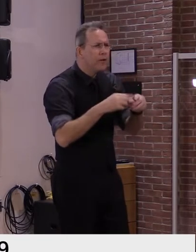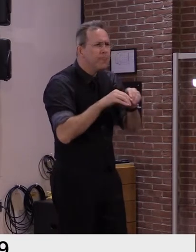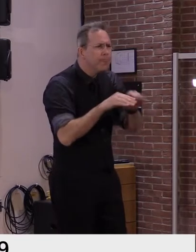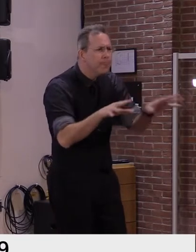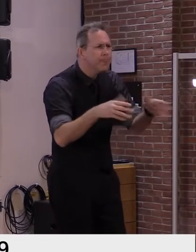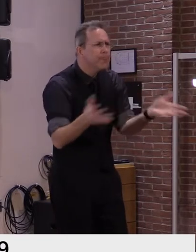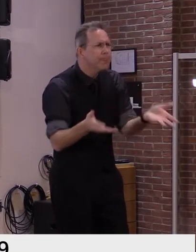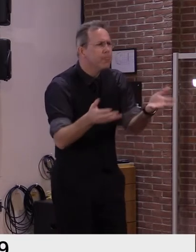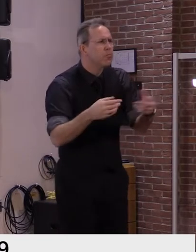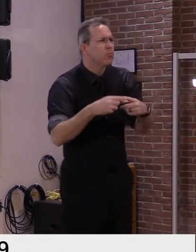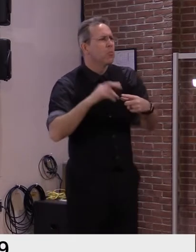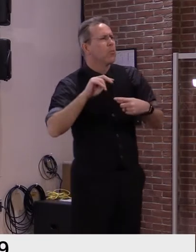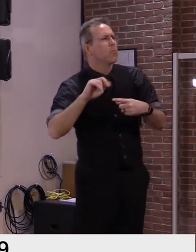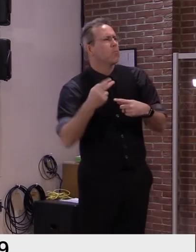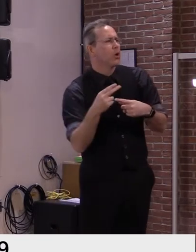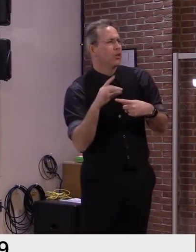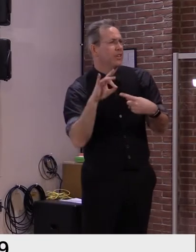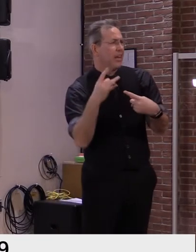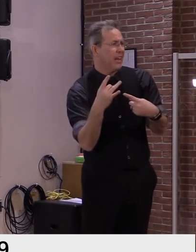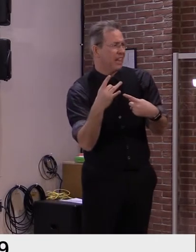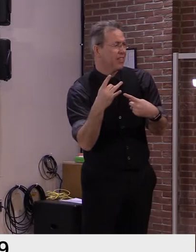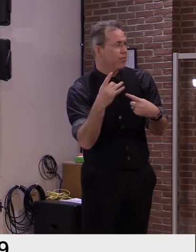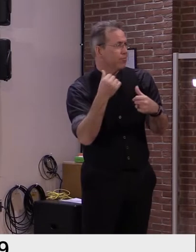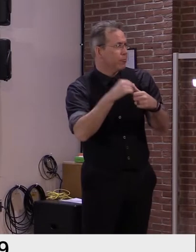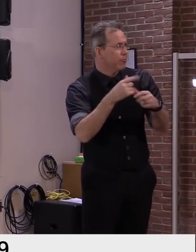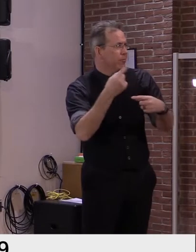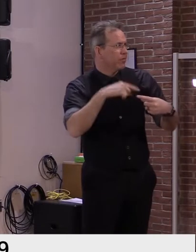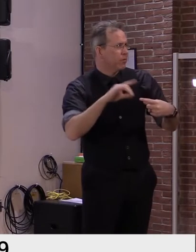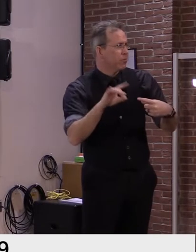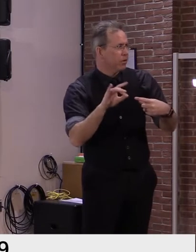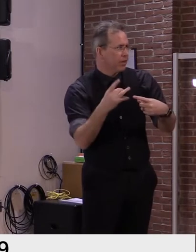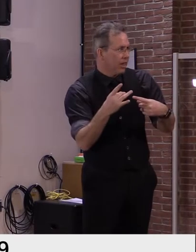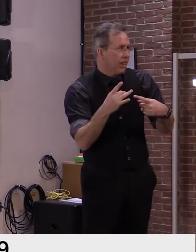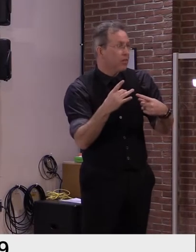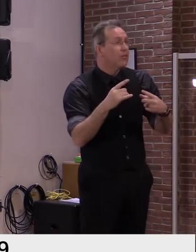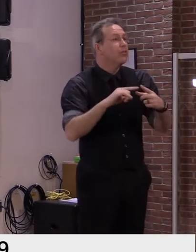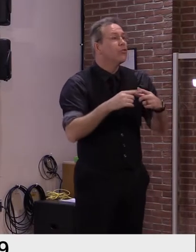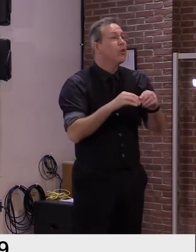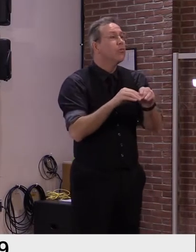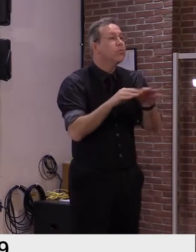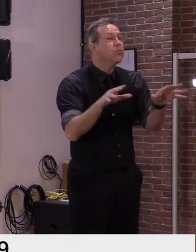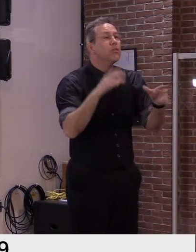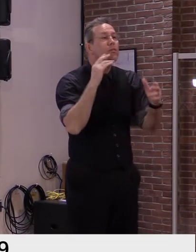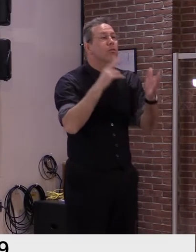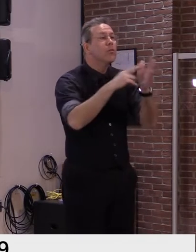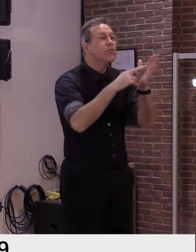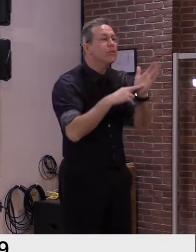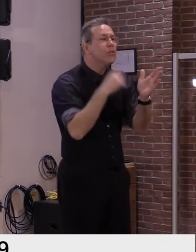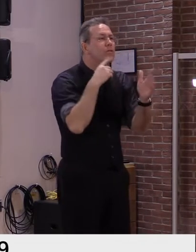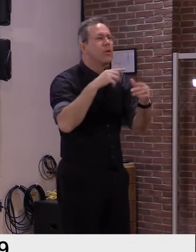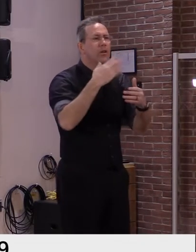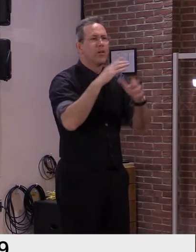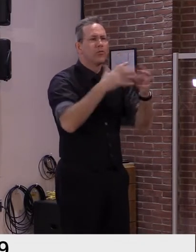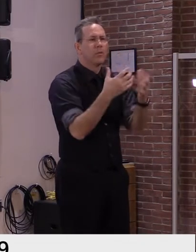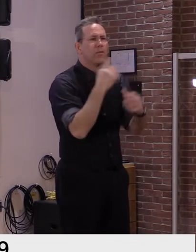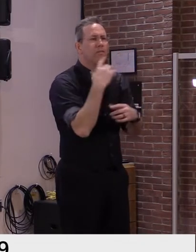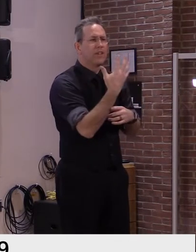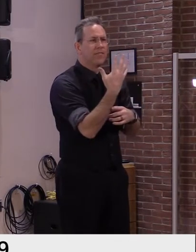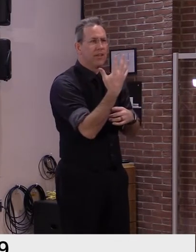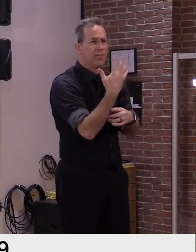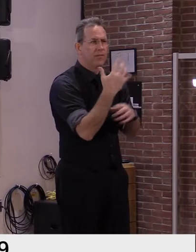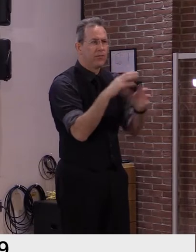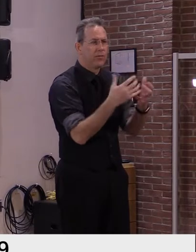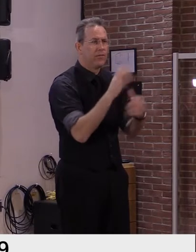March 8th. First, we will open registration for phase 5. Vermonters age 16